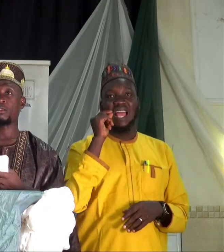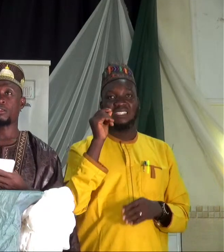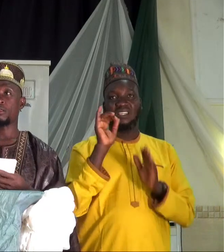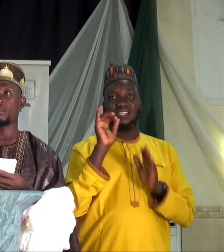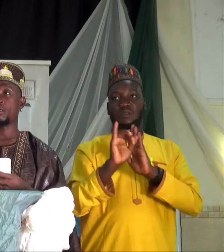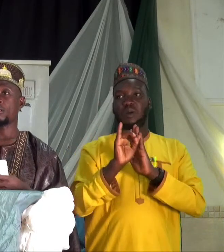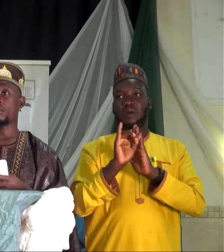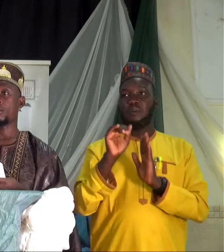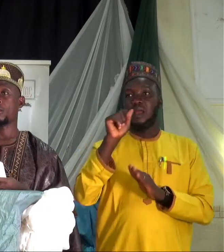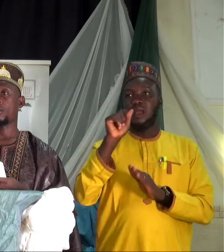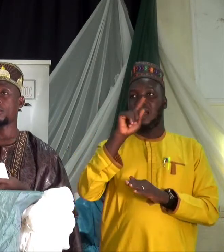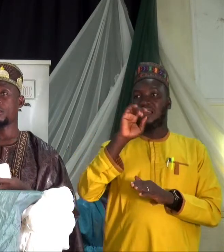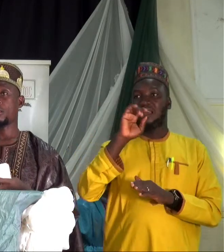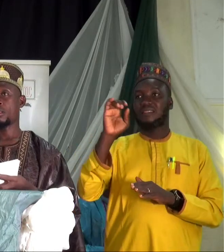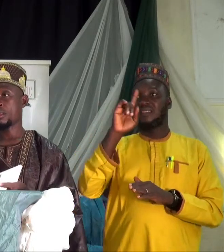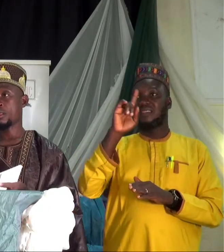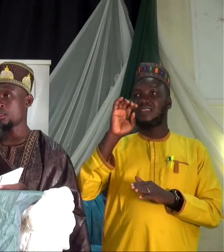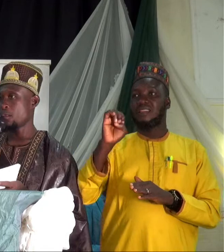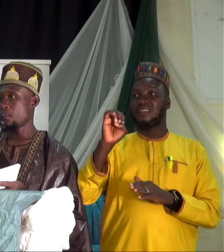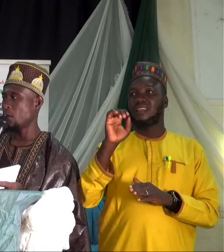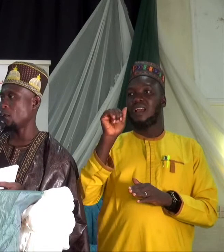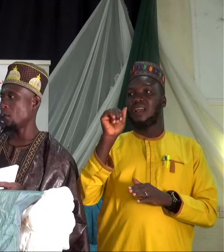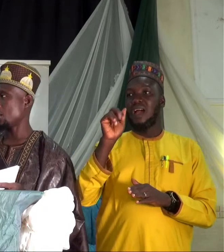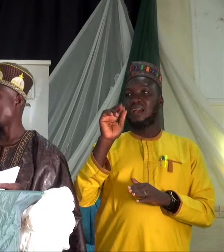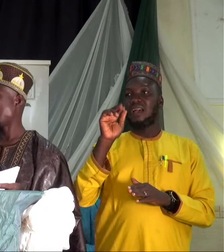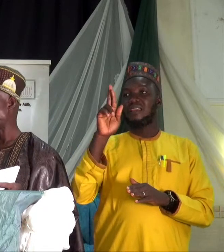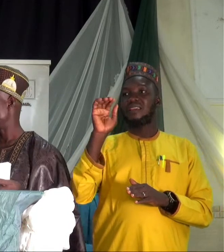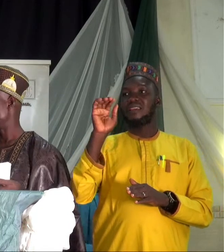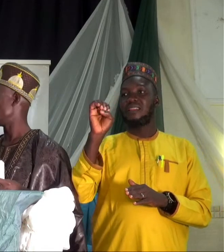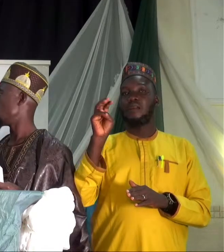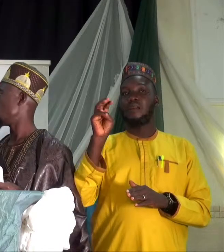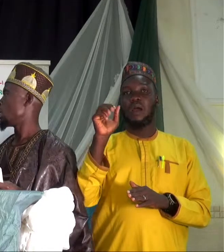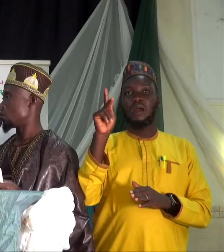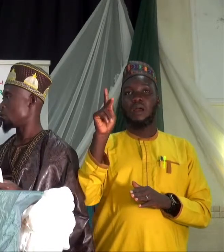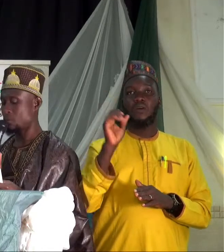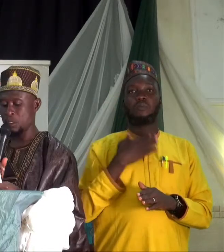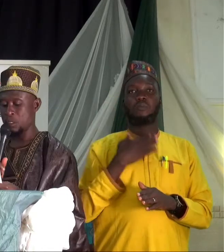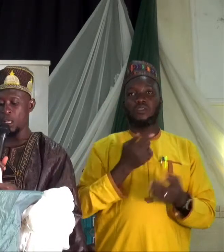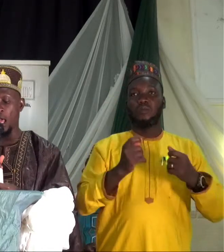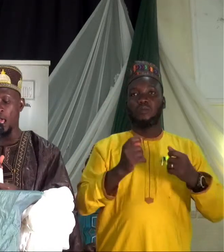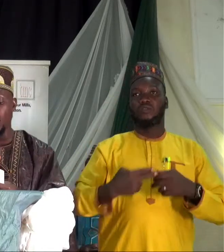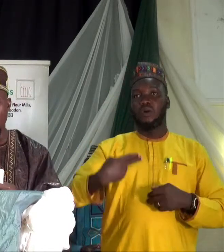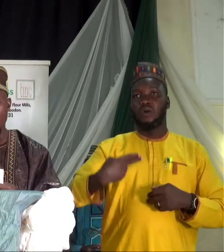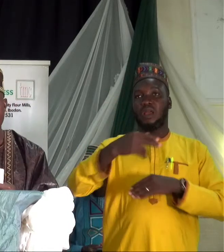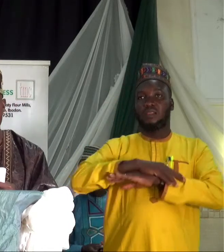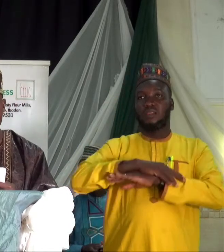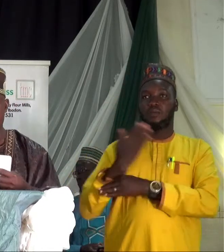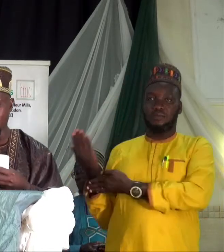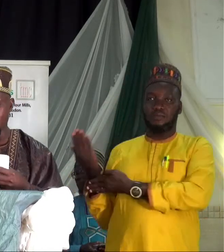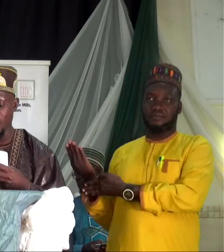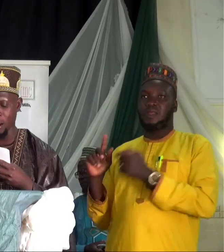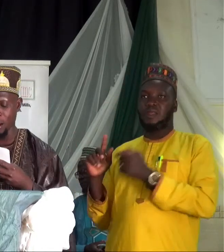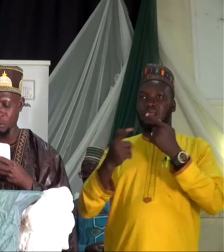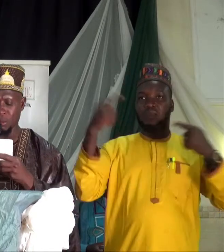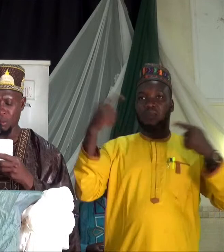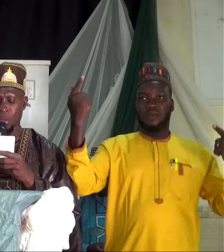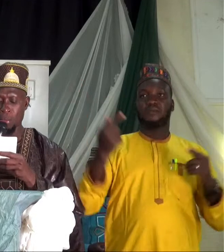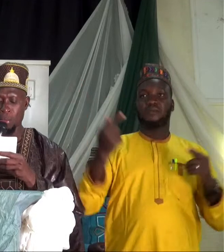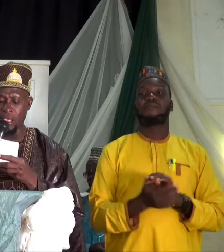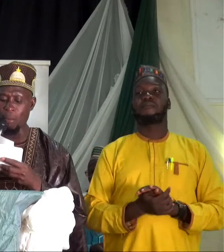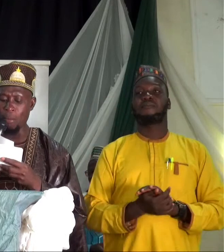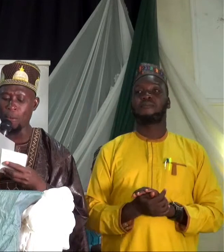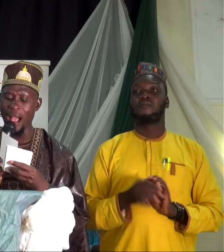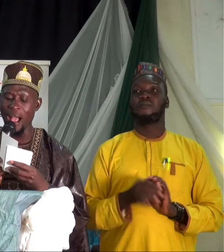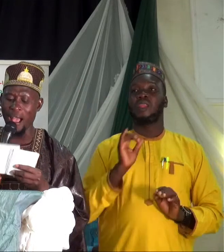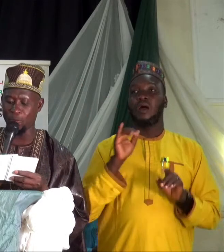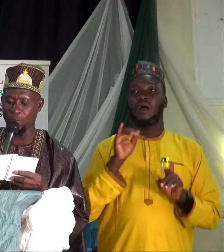Aziz Ariri Mako to please come to the high table. Takbir Allahu Akbar. Moki Imam